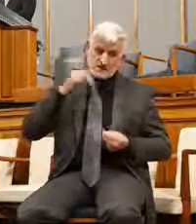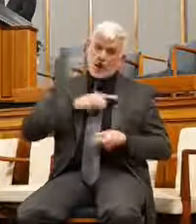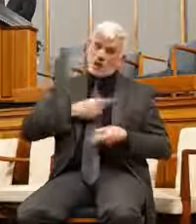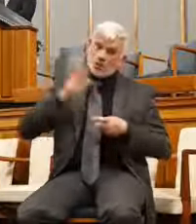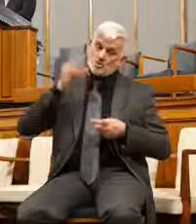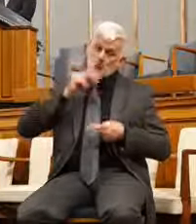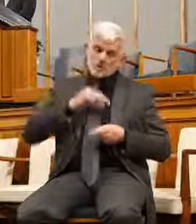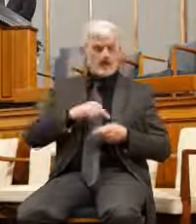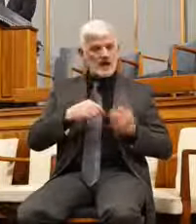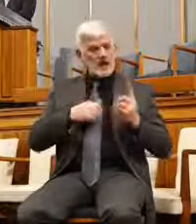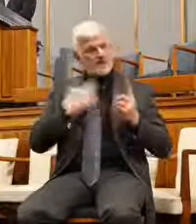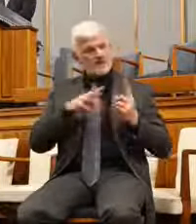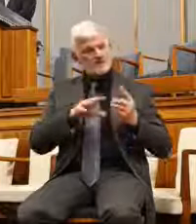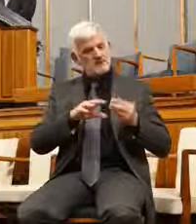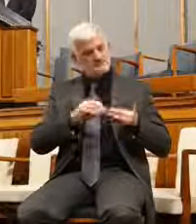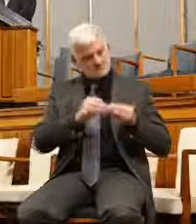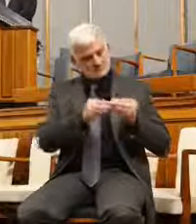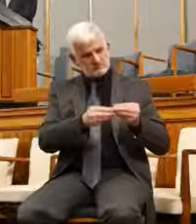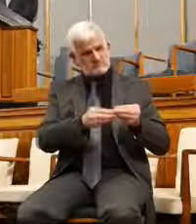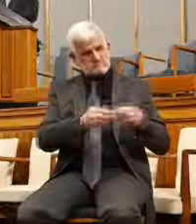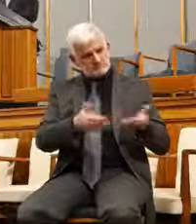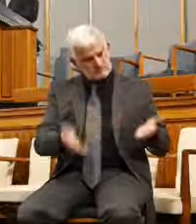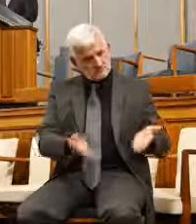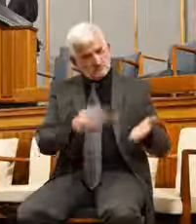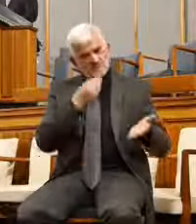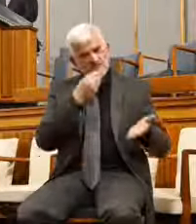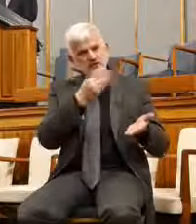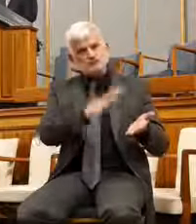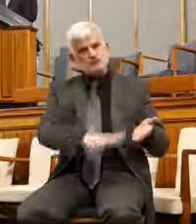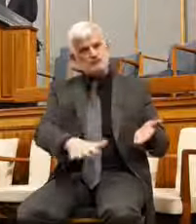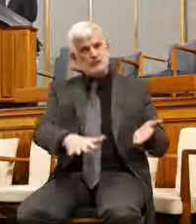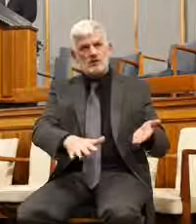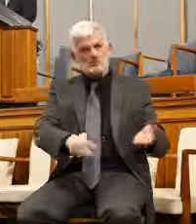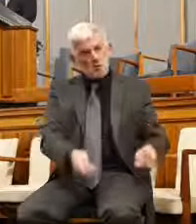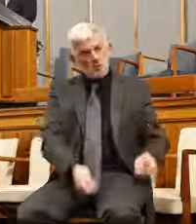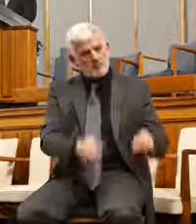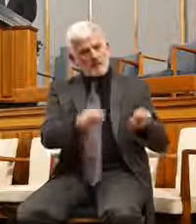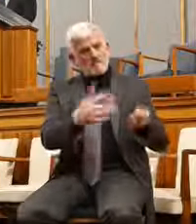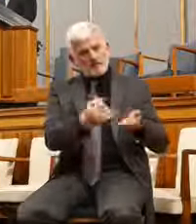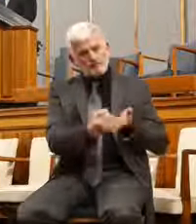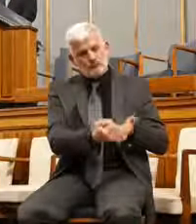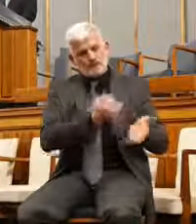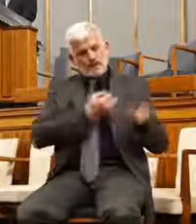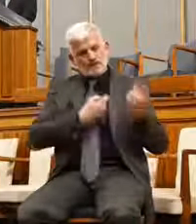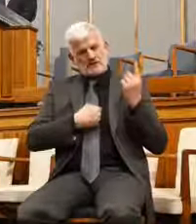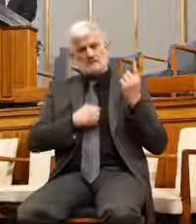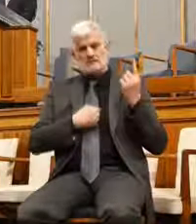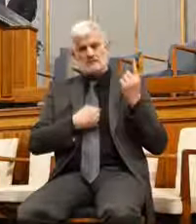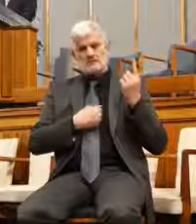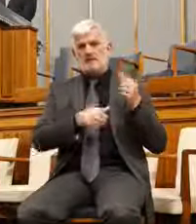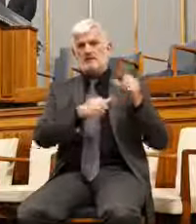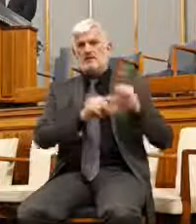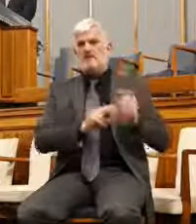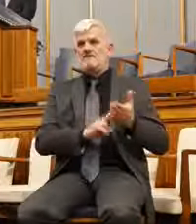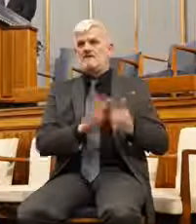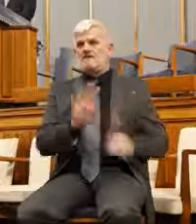have nourished and brought up children, and they have rebelled against me. And then I go down to verse